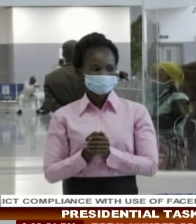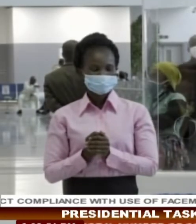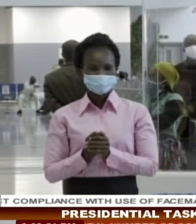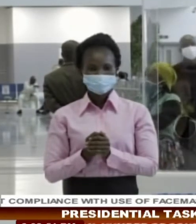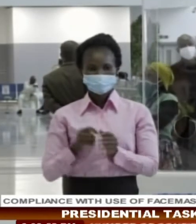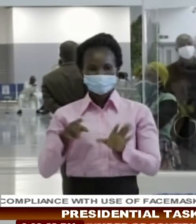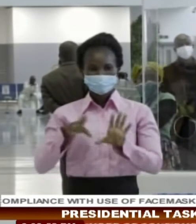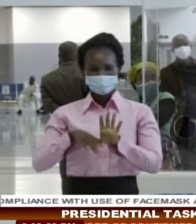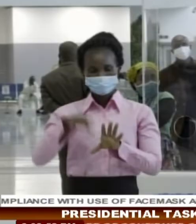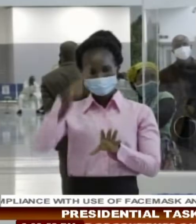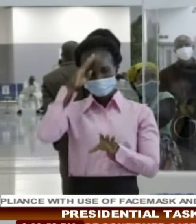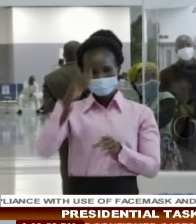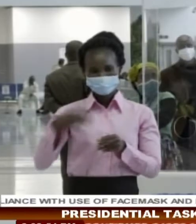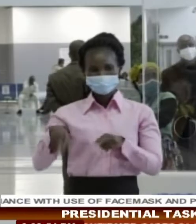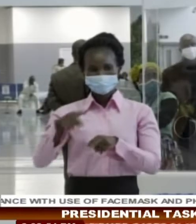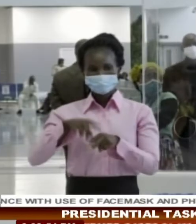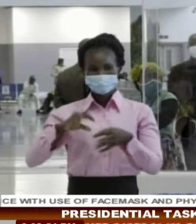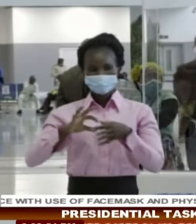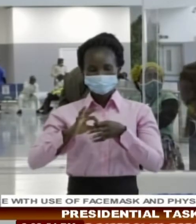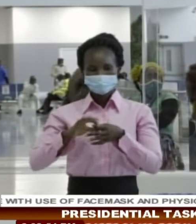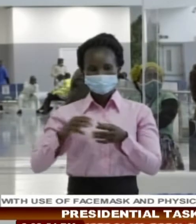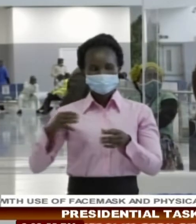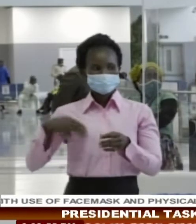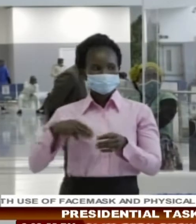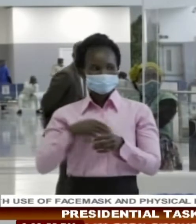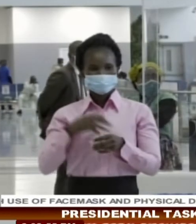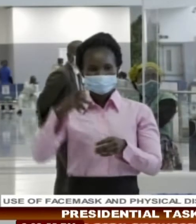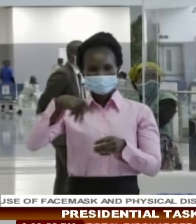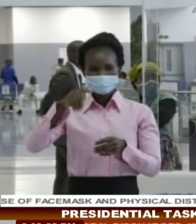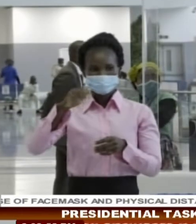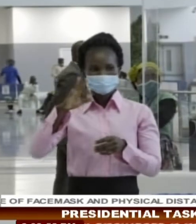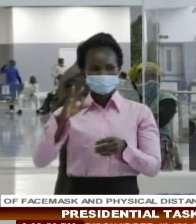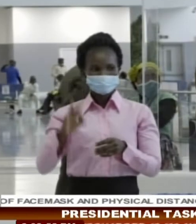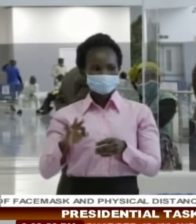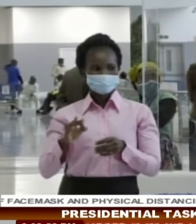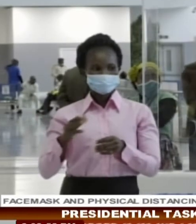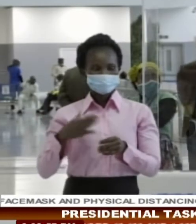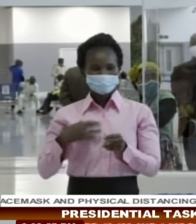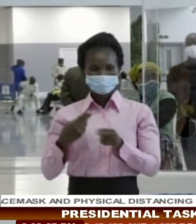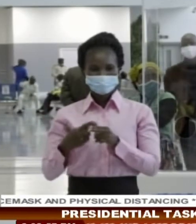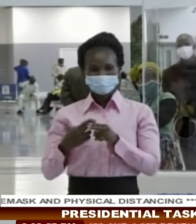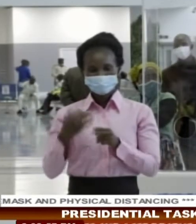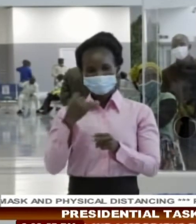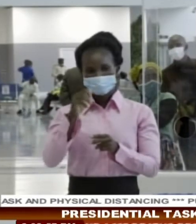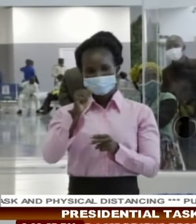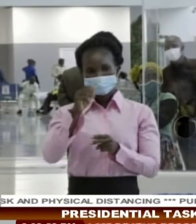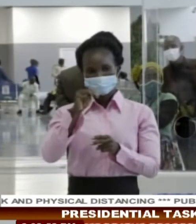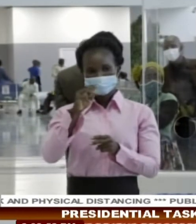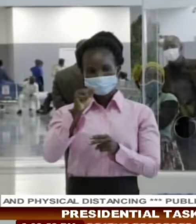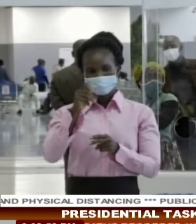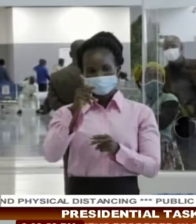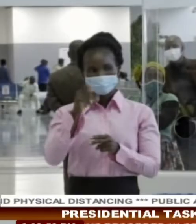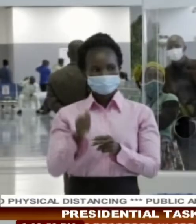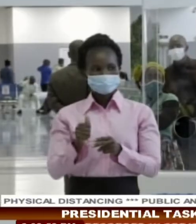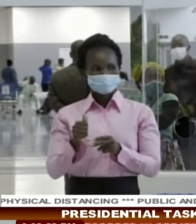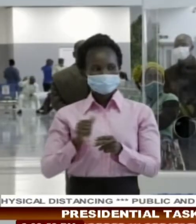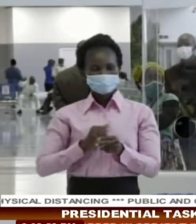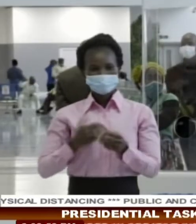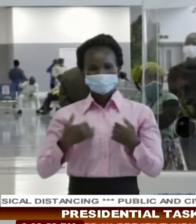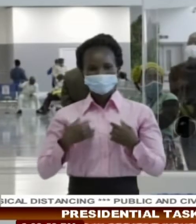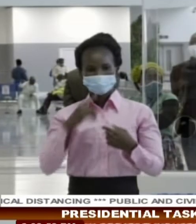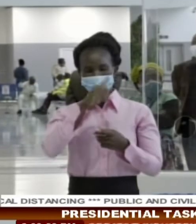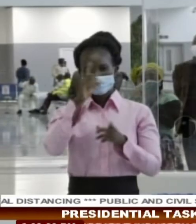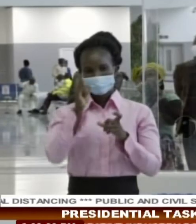The Chairman, National Coordinator, members of the PTF, my colleagues. My name is Amaka Ode. I report for Arise News. And I have one